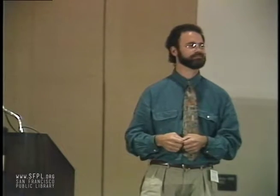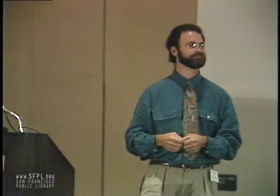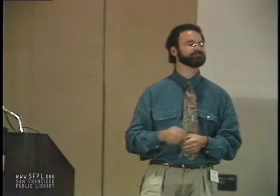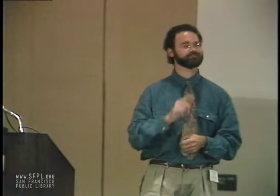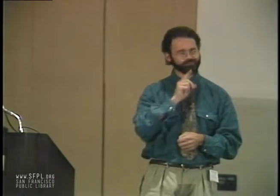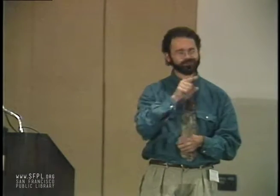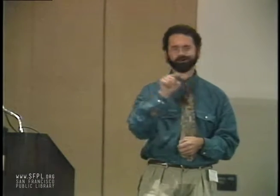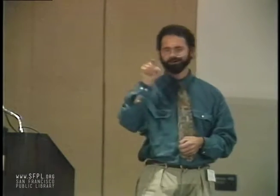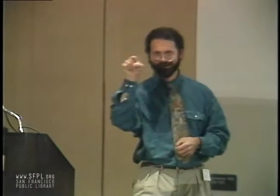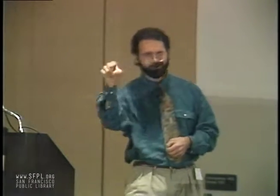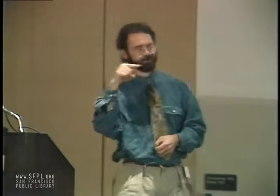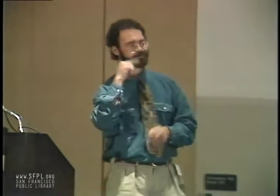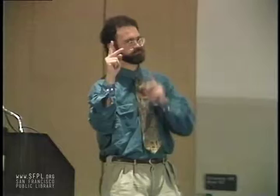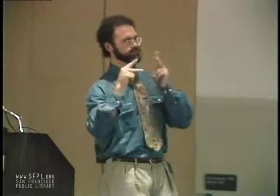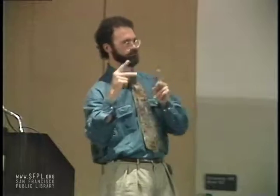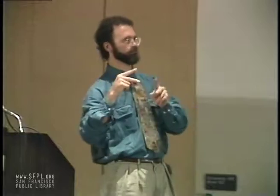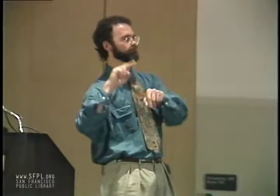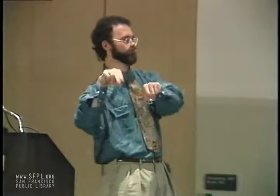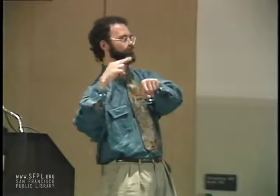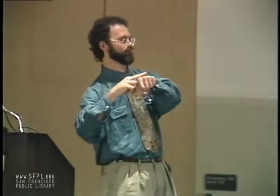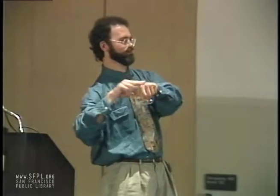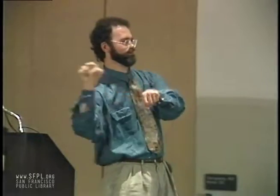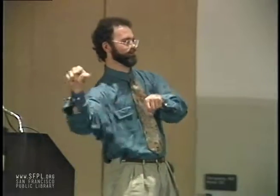family next door had the affliction.